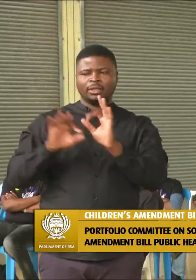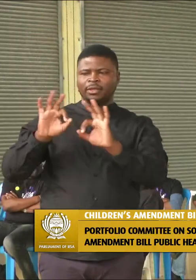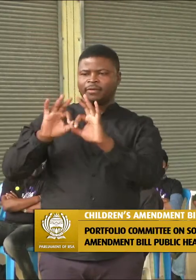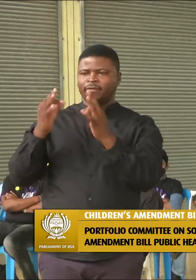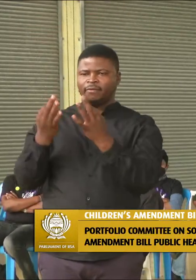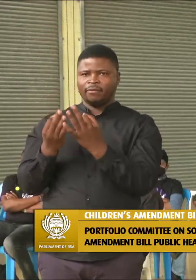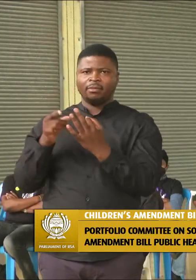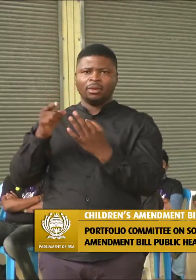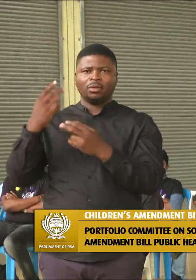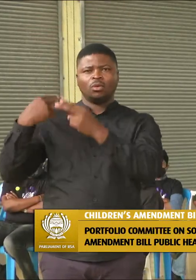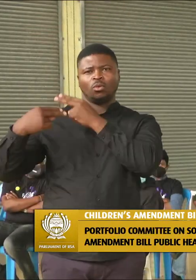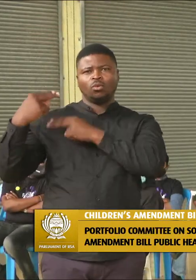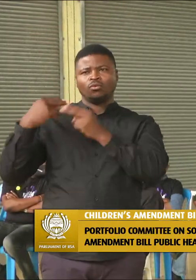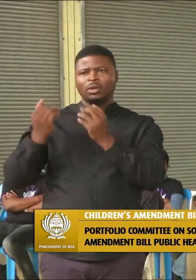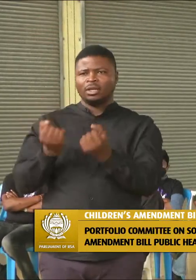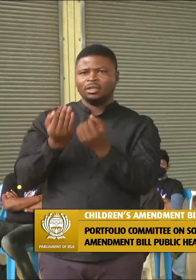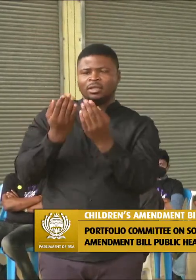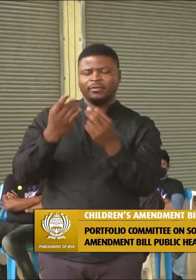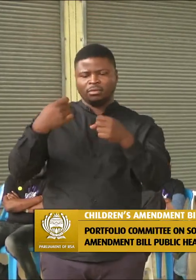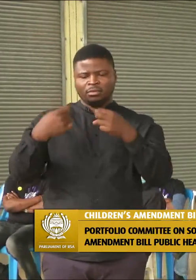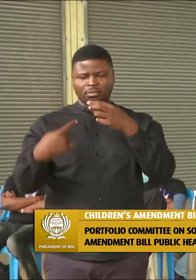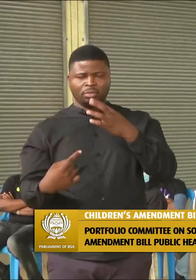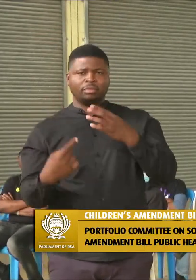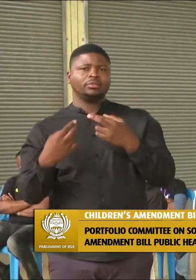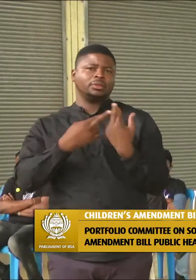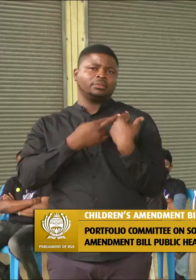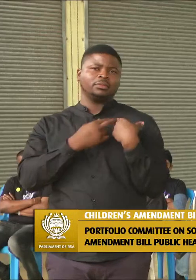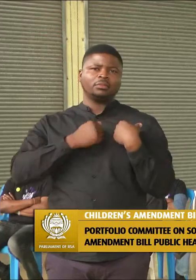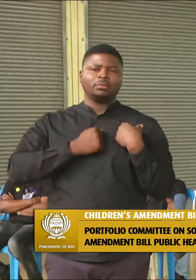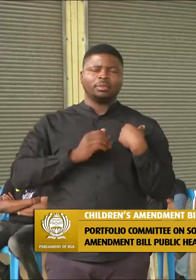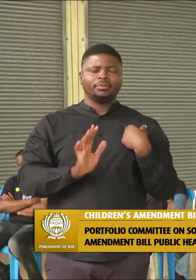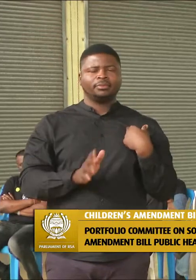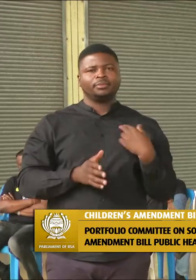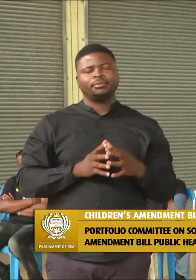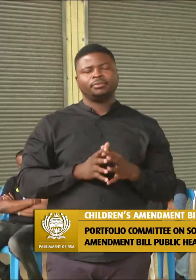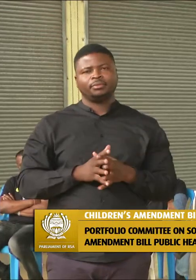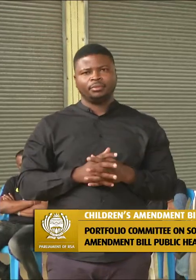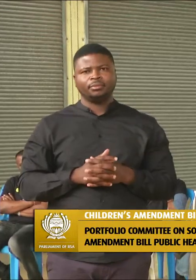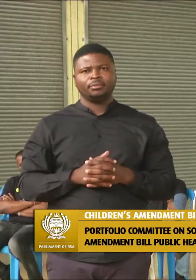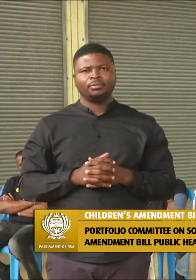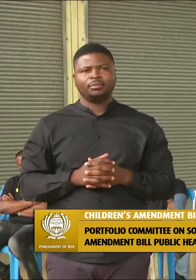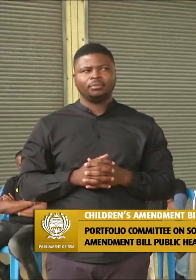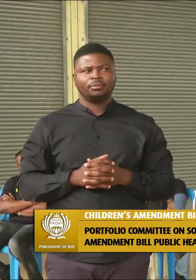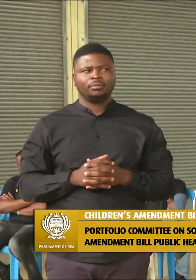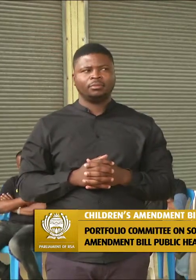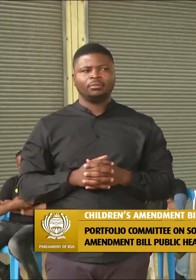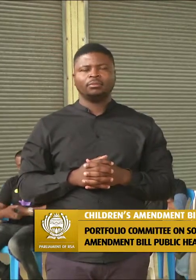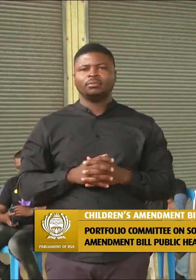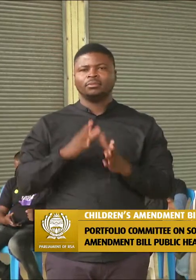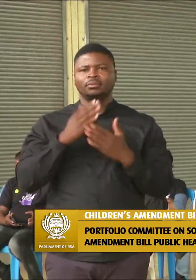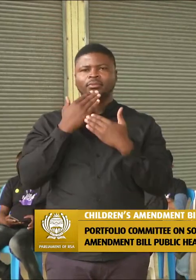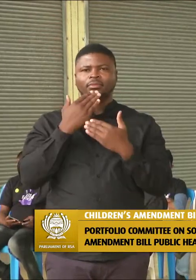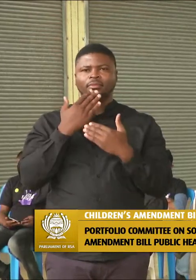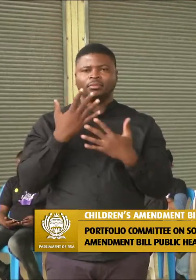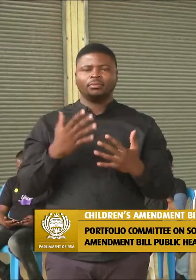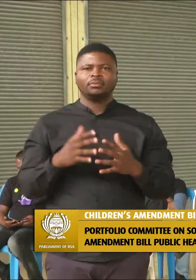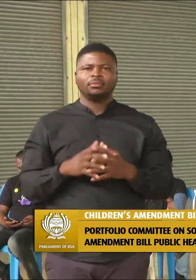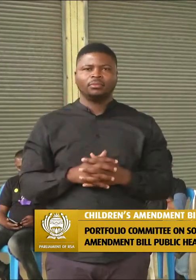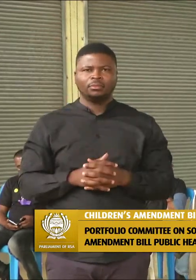and Restorative Services umsebenzi wami ke ihhovisi engisebenza kulo lelo. Thank you. Thank you.